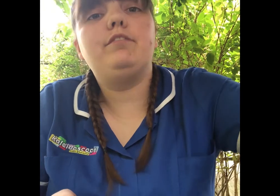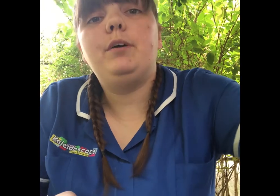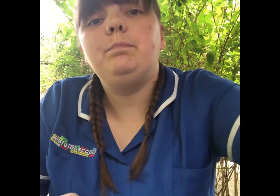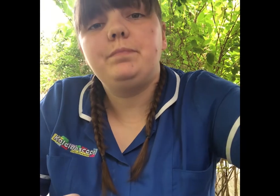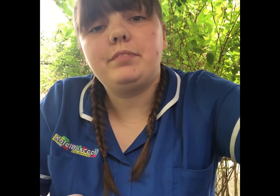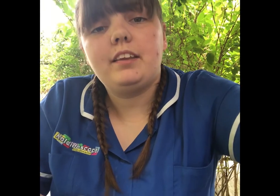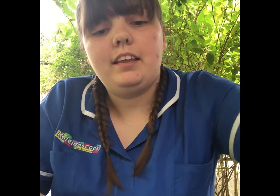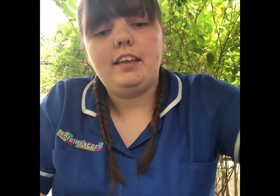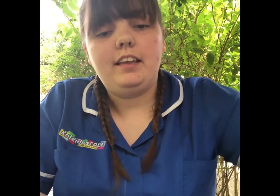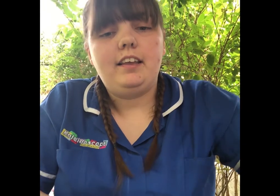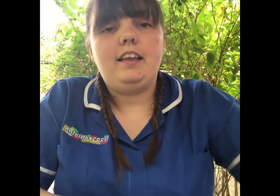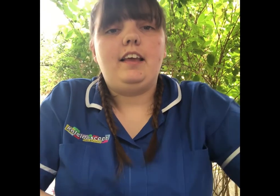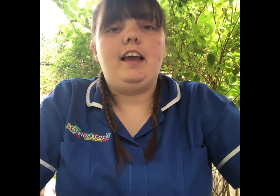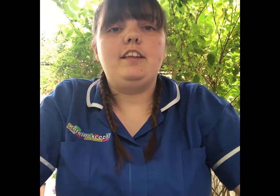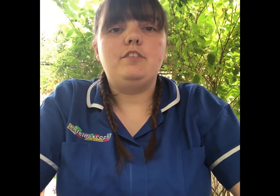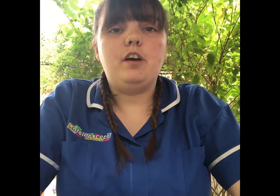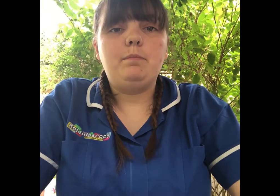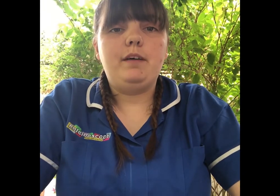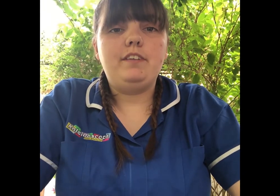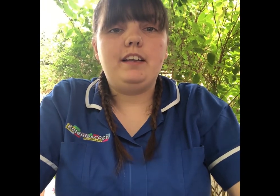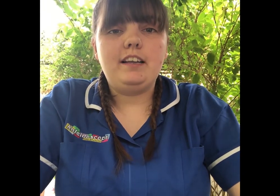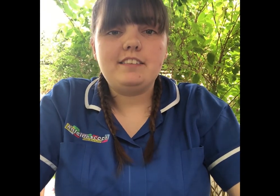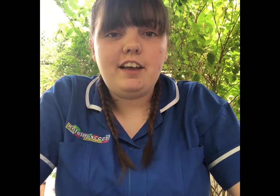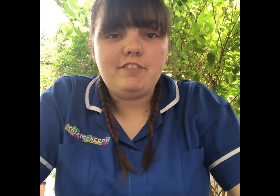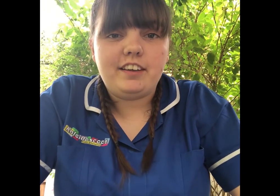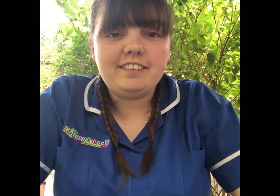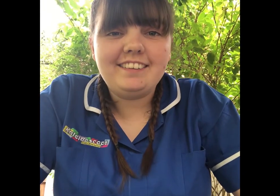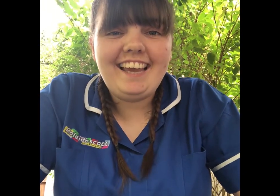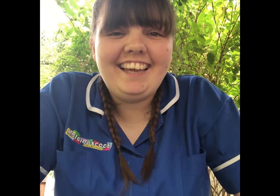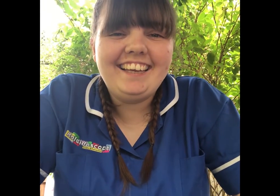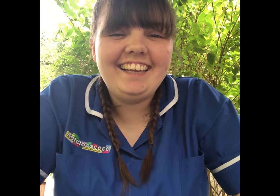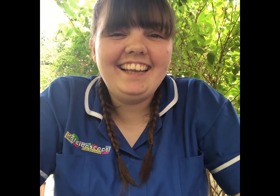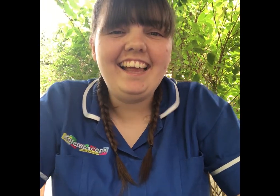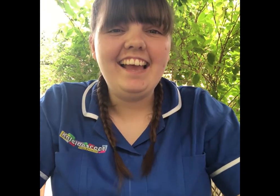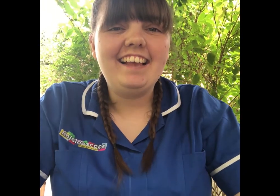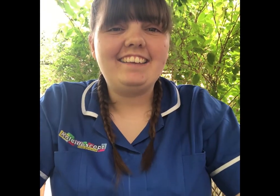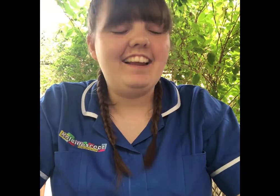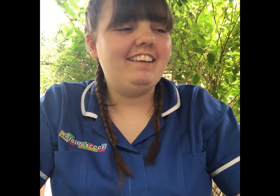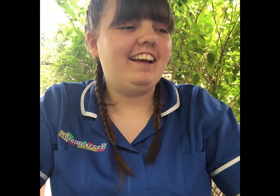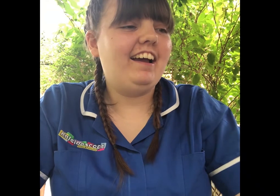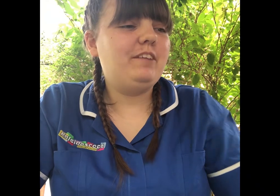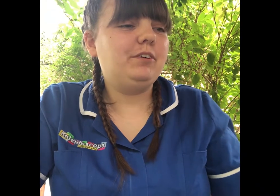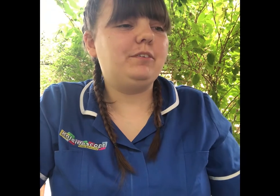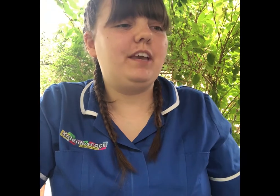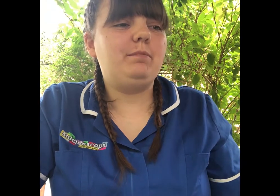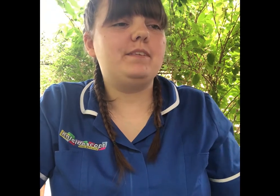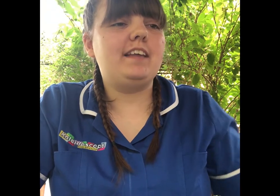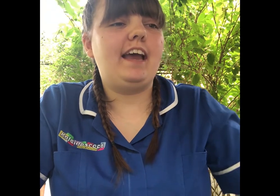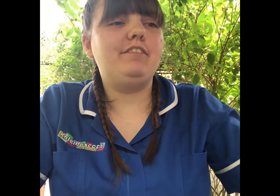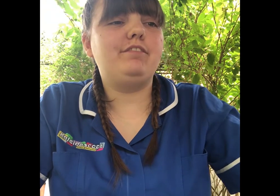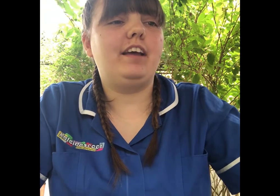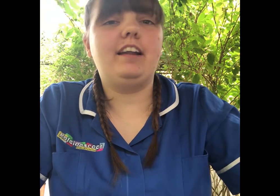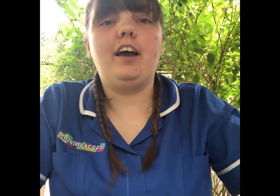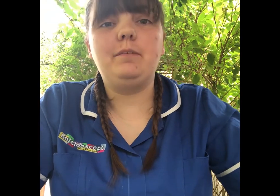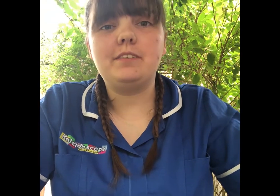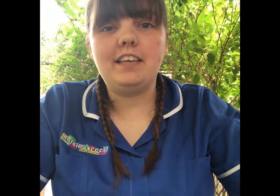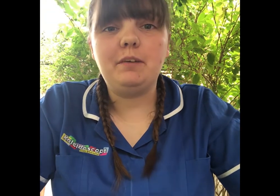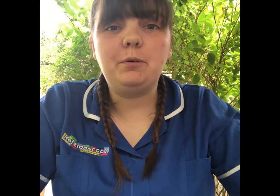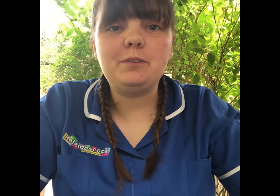film. And you've got a perfectly clean surface. So anyway, I hope you're all keeping safe and I hope to see you all